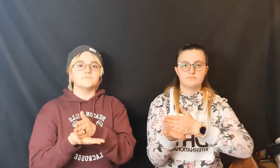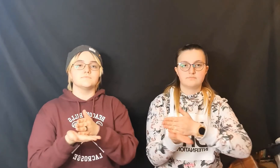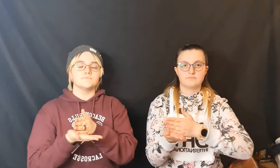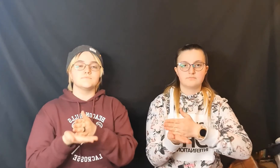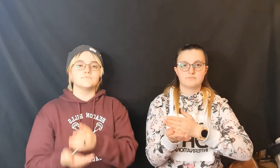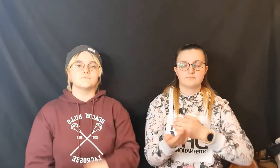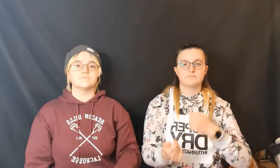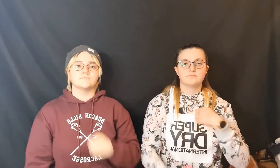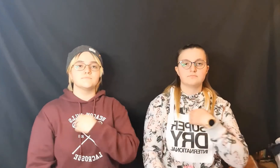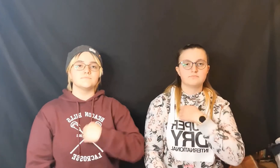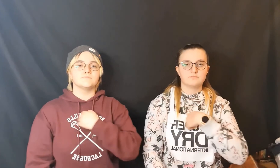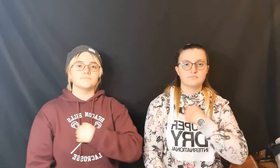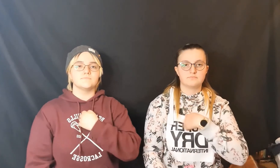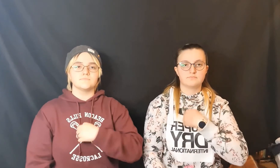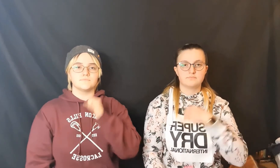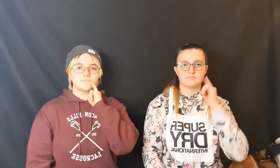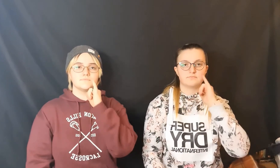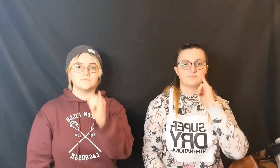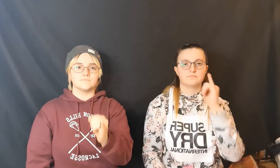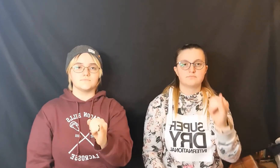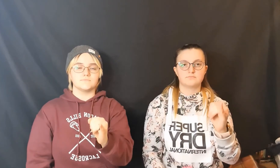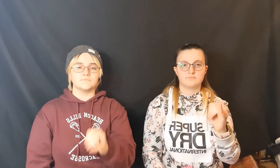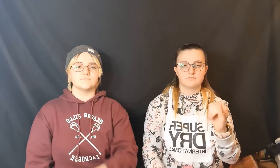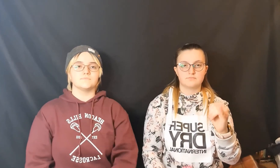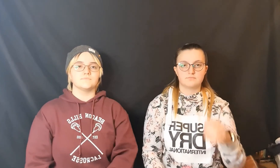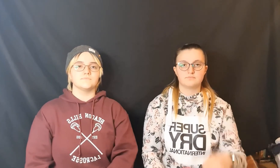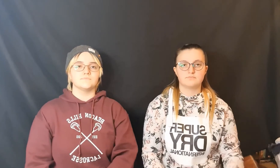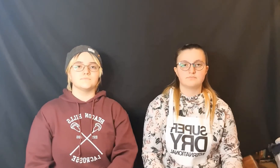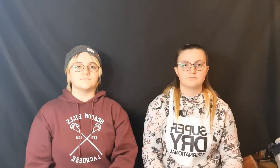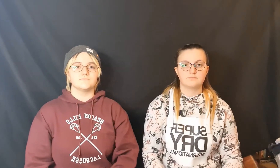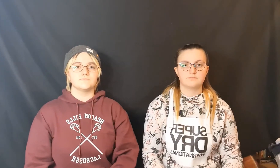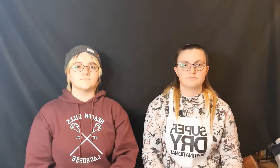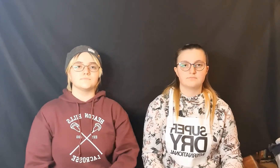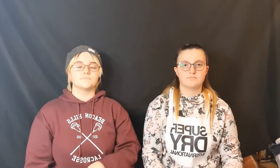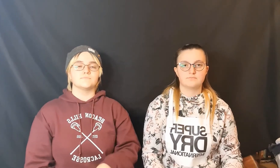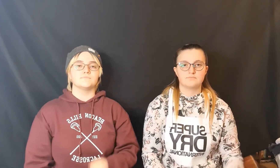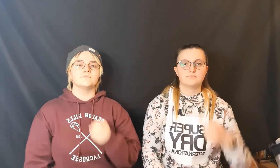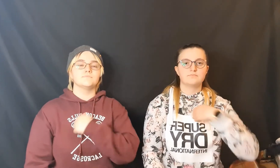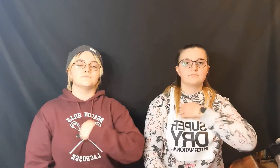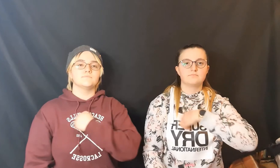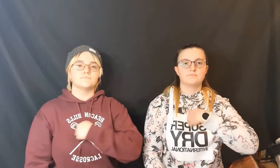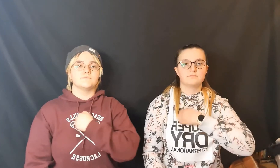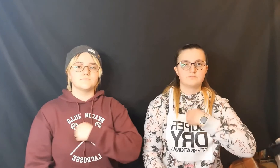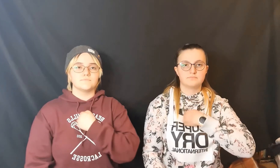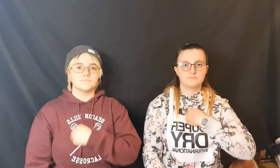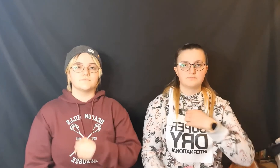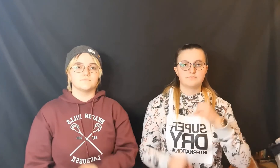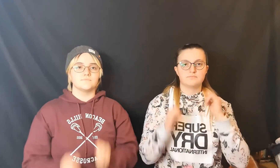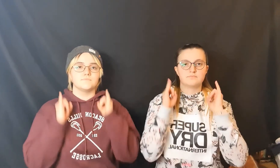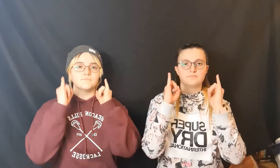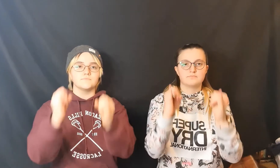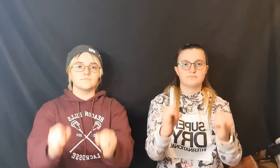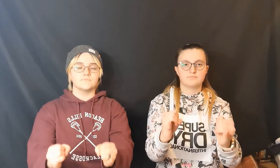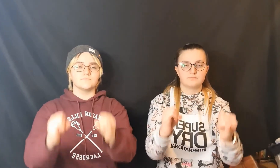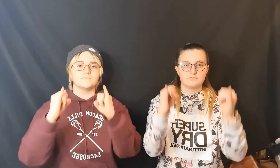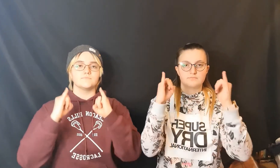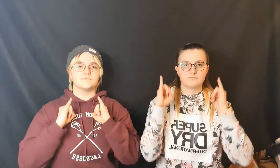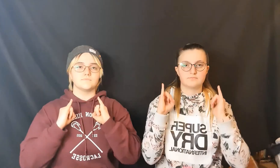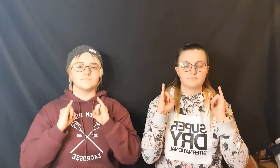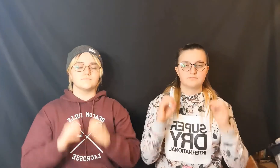bread, and forgive us our trespasses, as we forgive those who trespass against